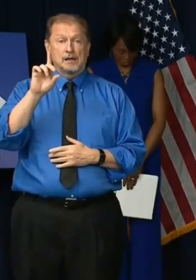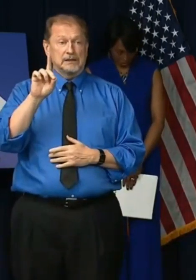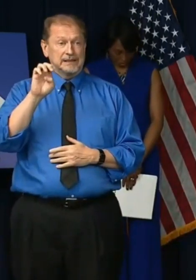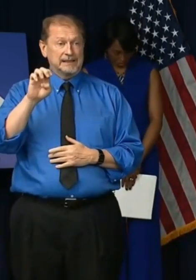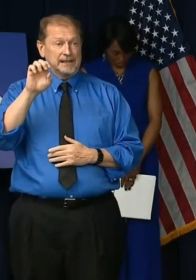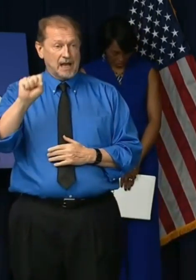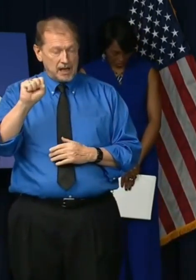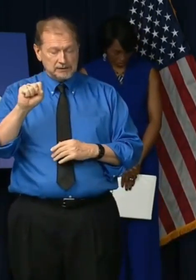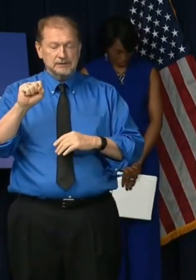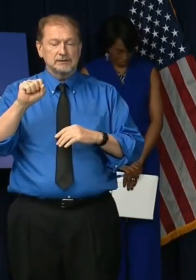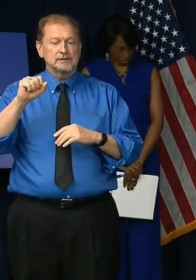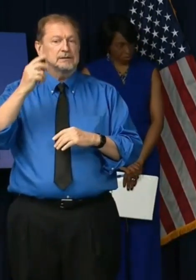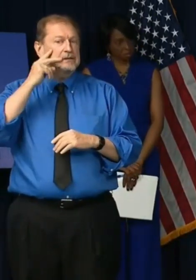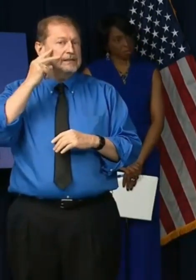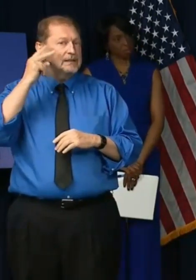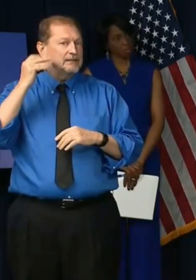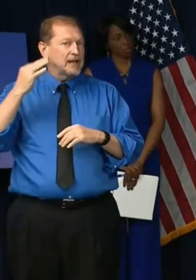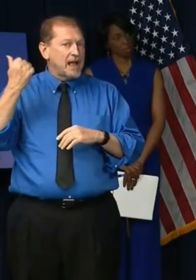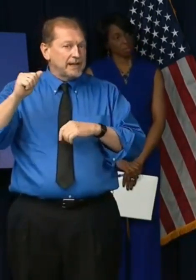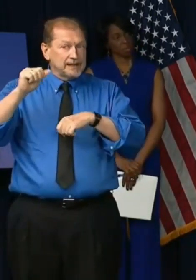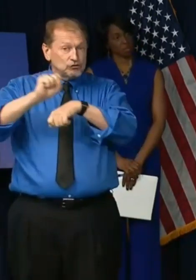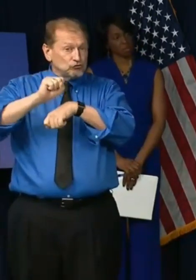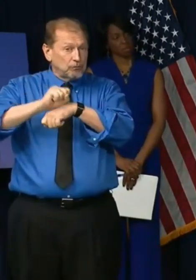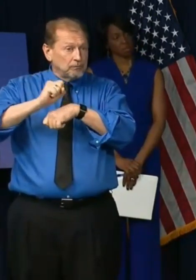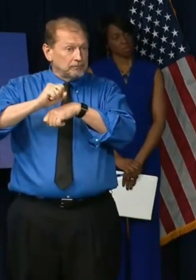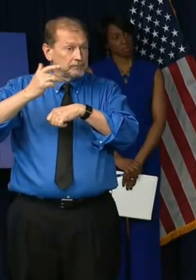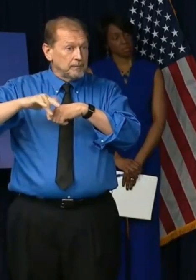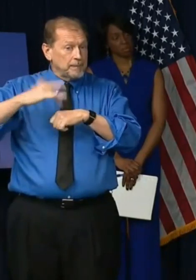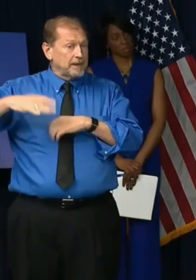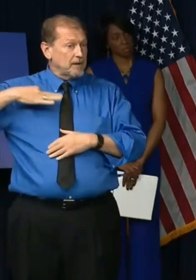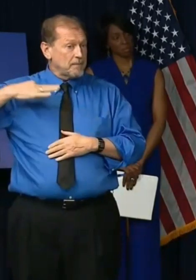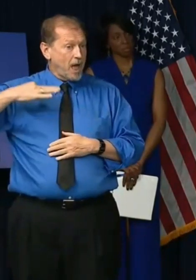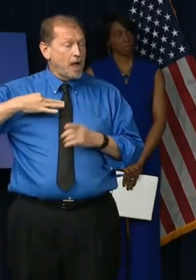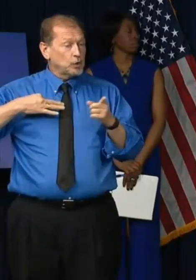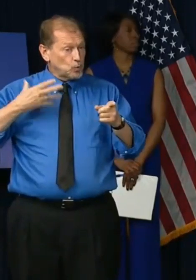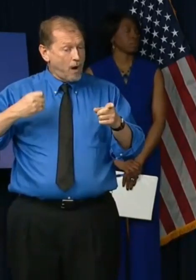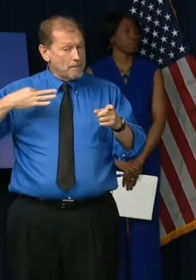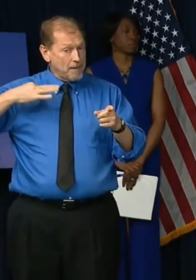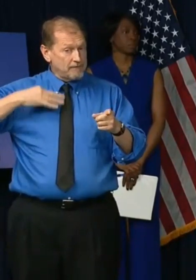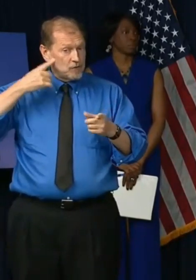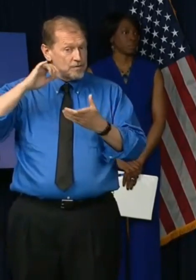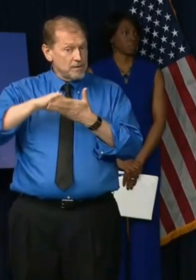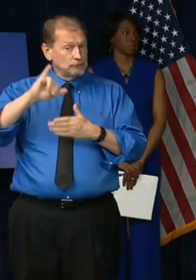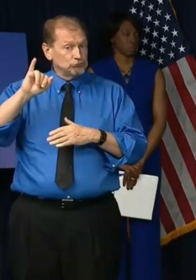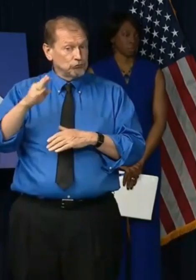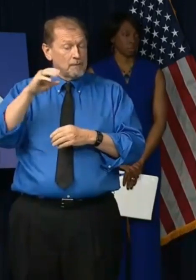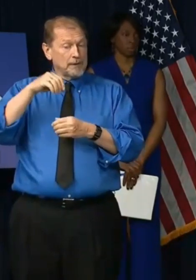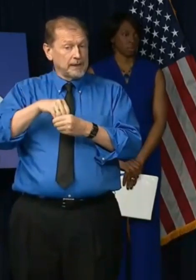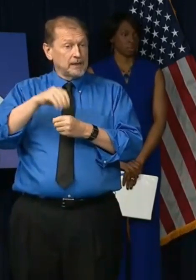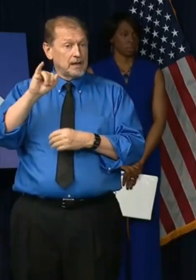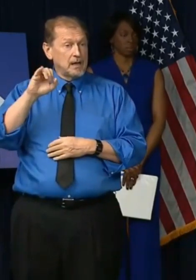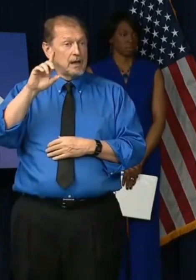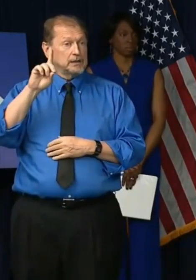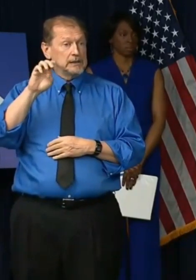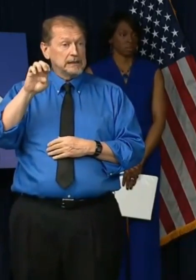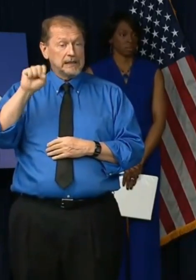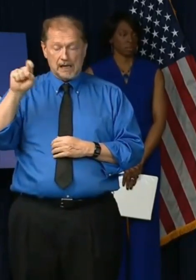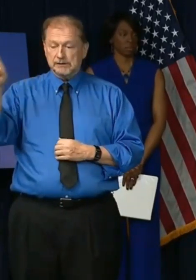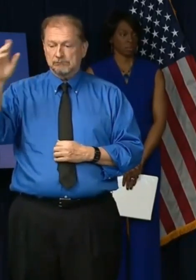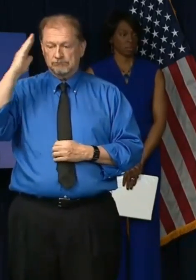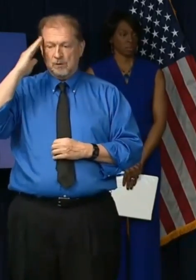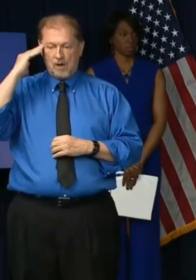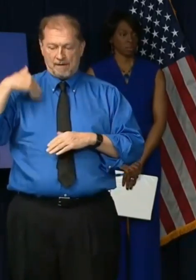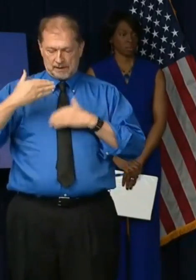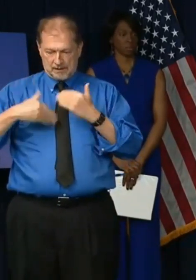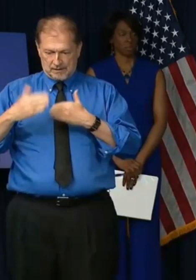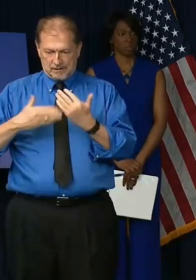out. They go through a process, as you know, when you get hired for the state. We've tried to speed that process up for